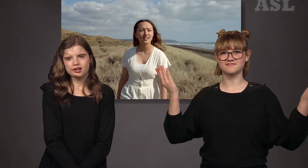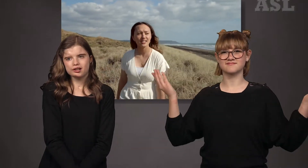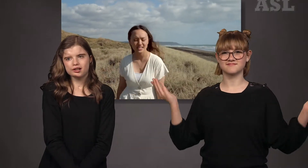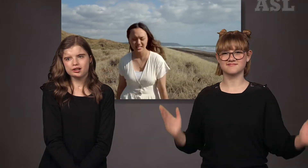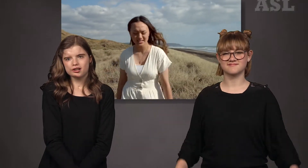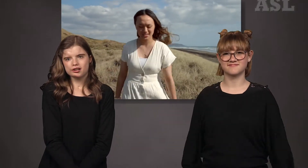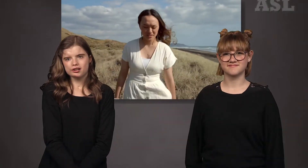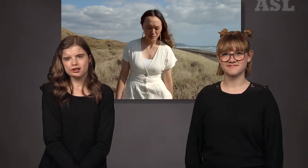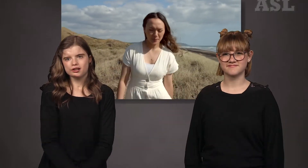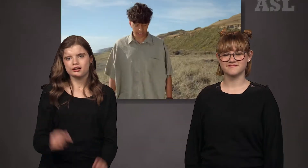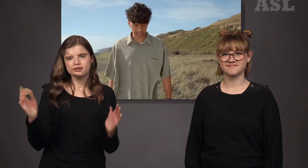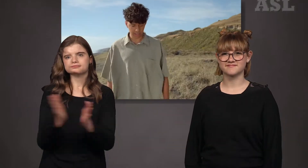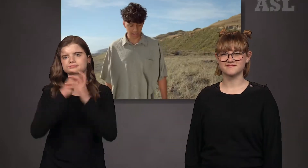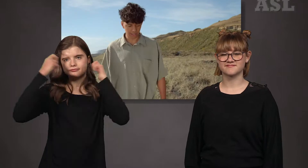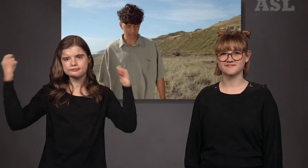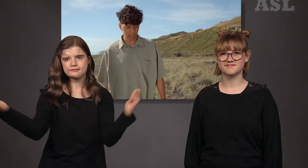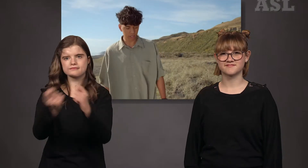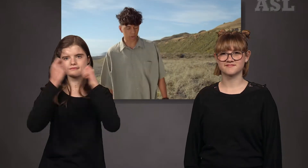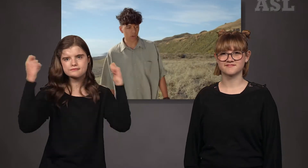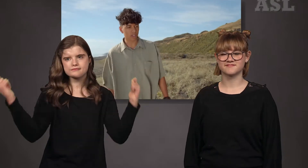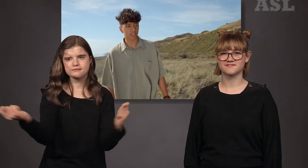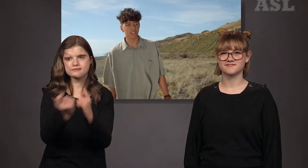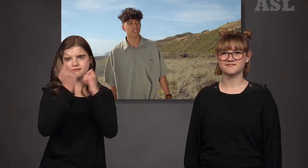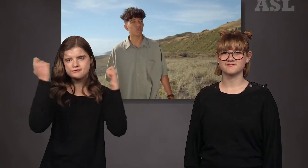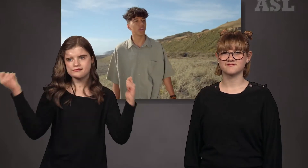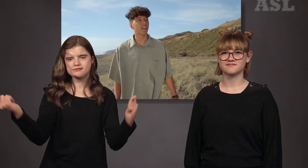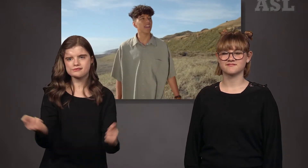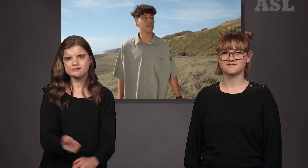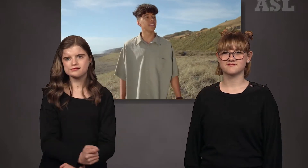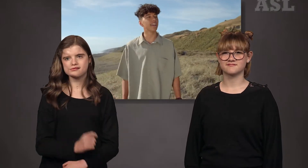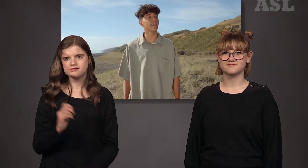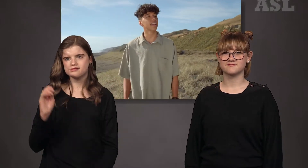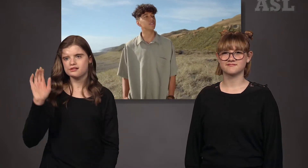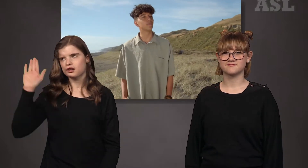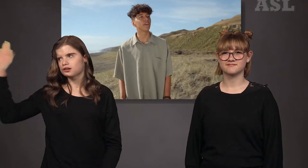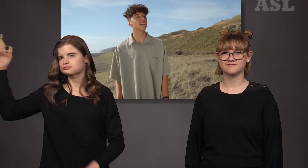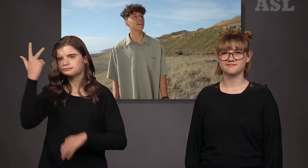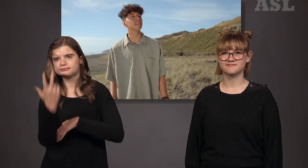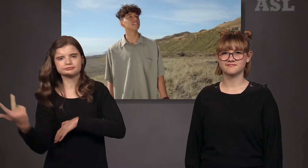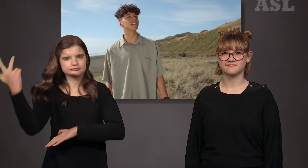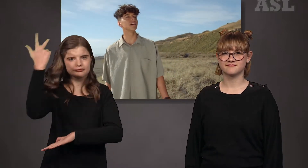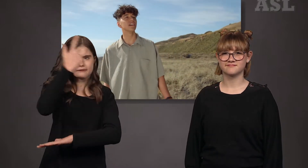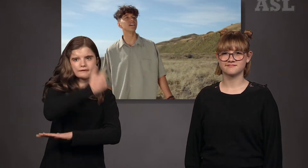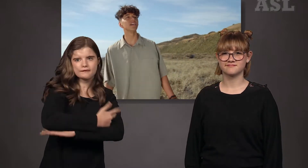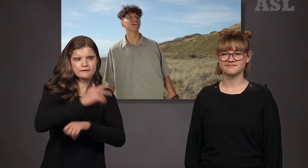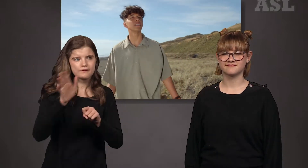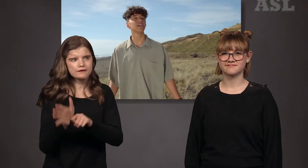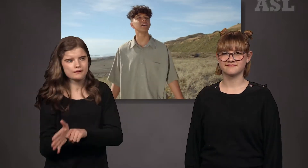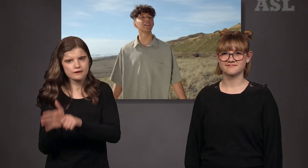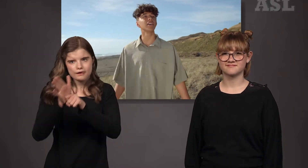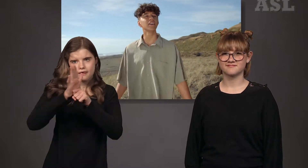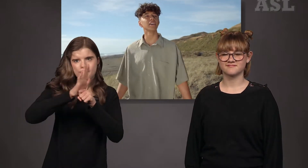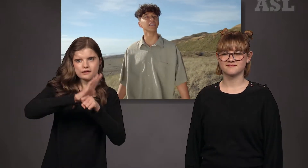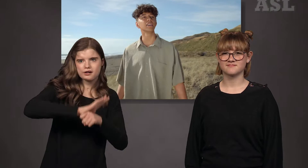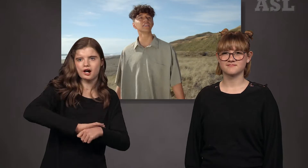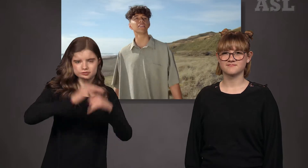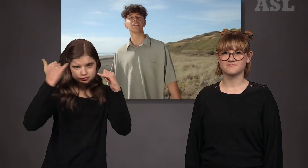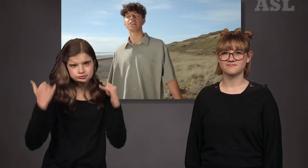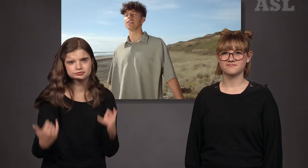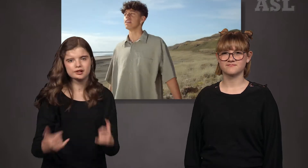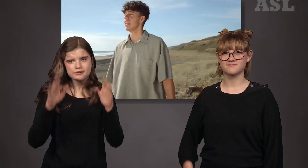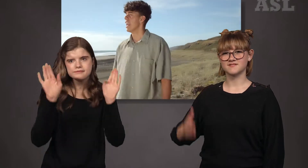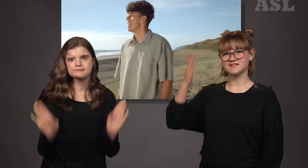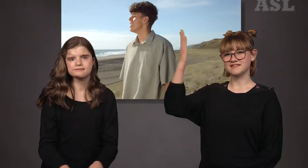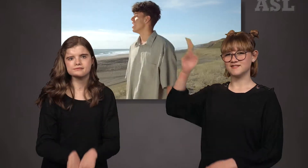He has mercies Three days prison He